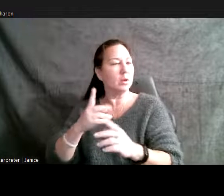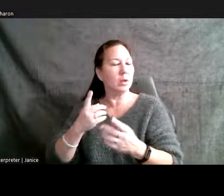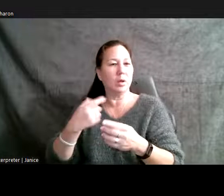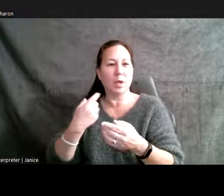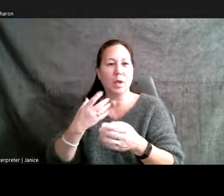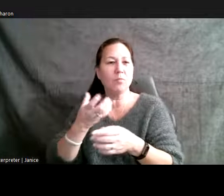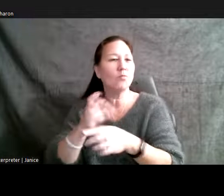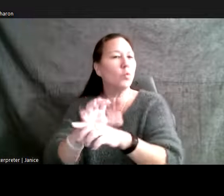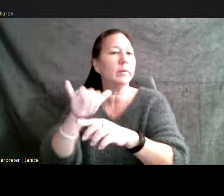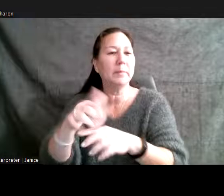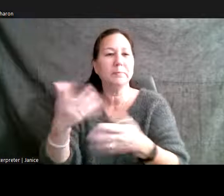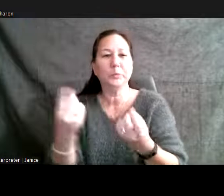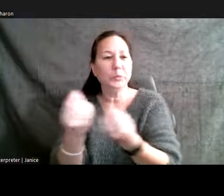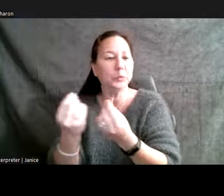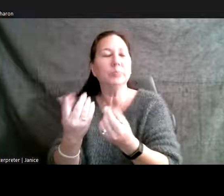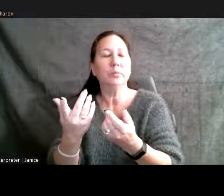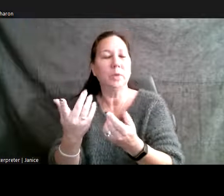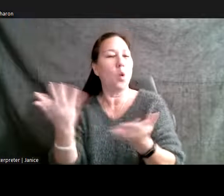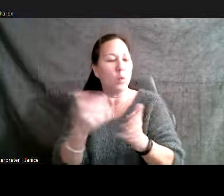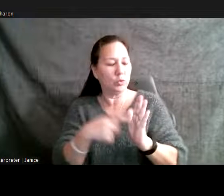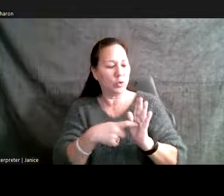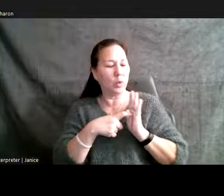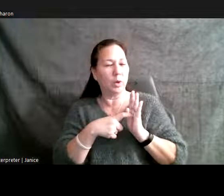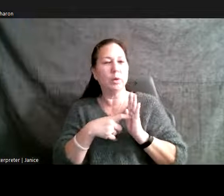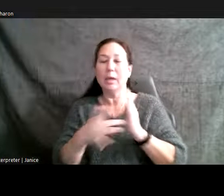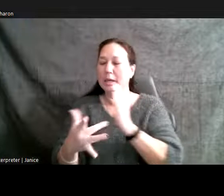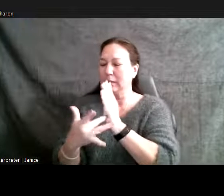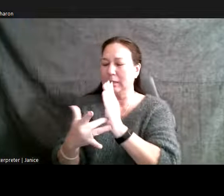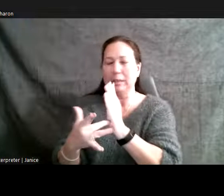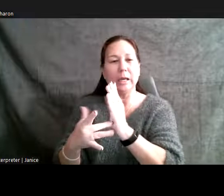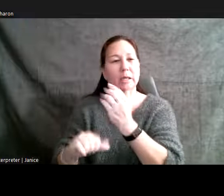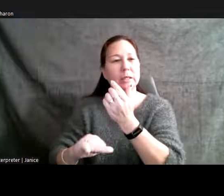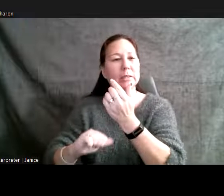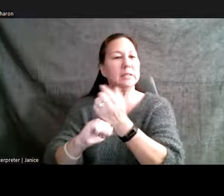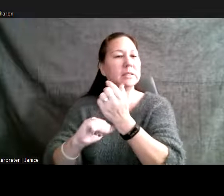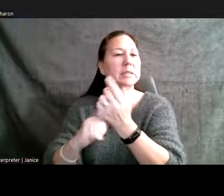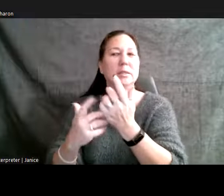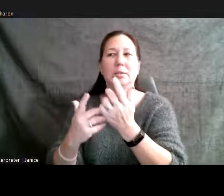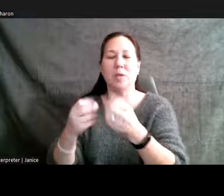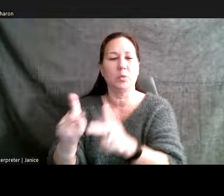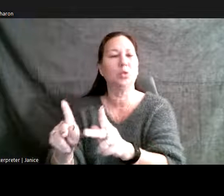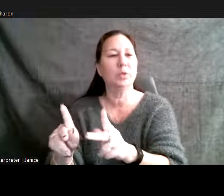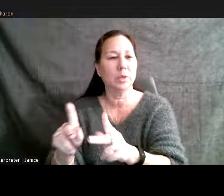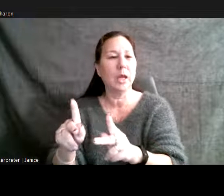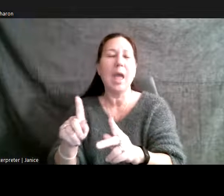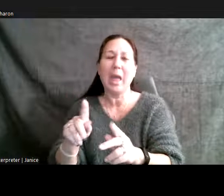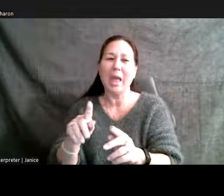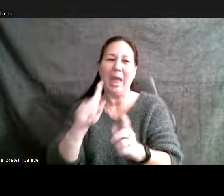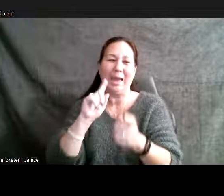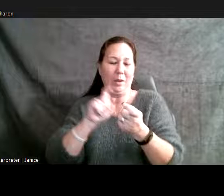analysis when it's required, technical assistance opportunities, and other issues that are specific to each